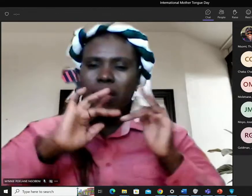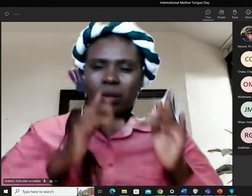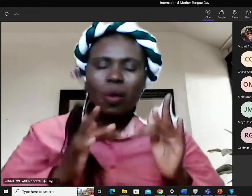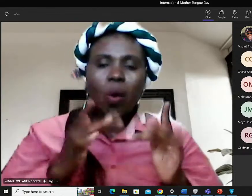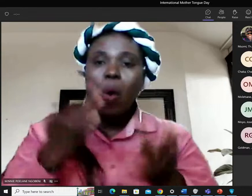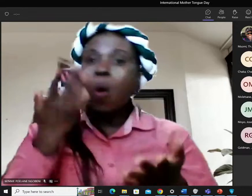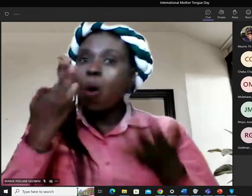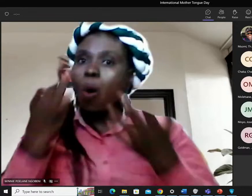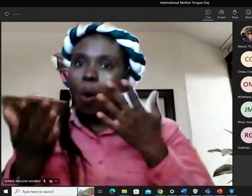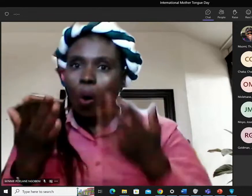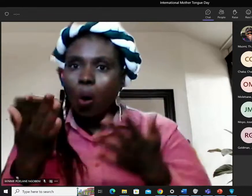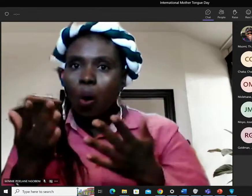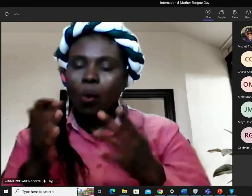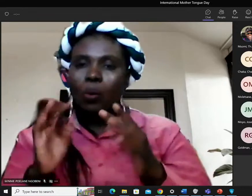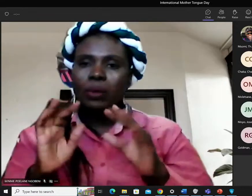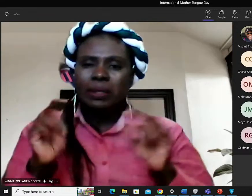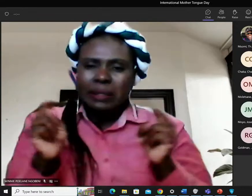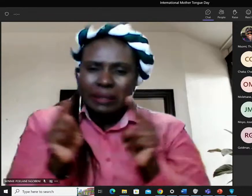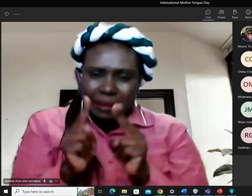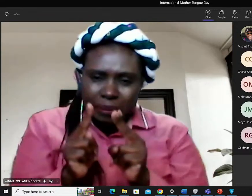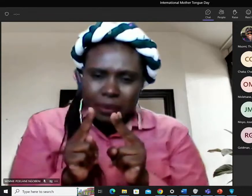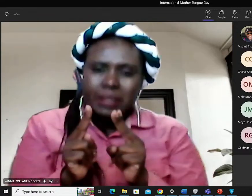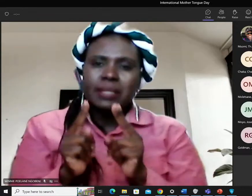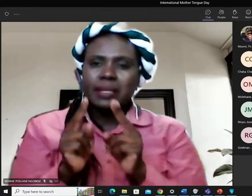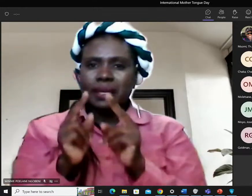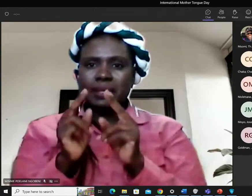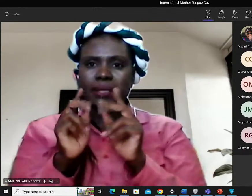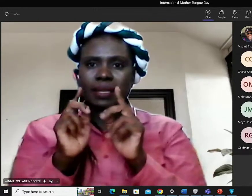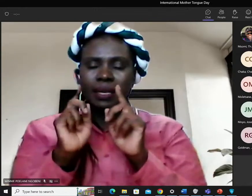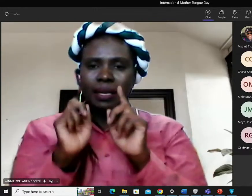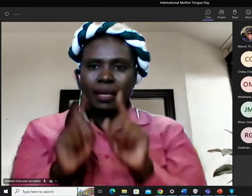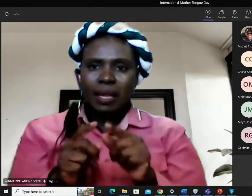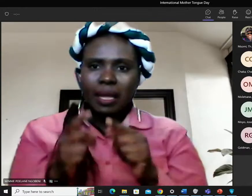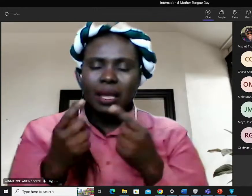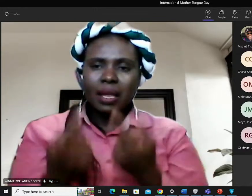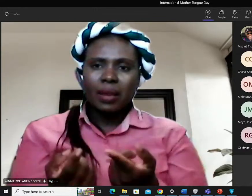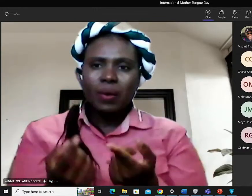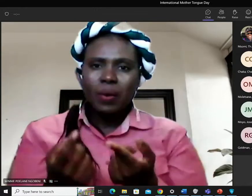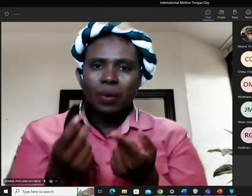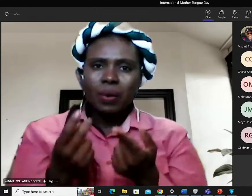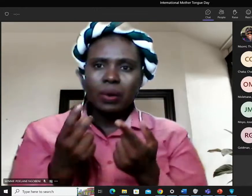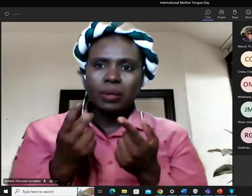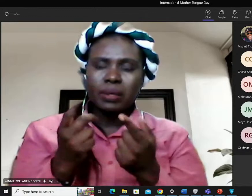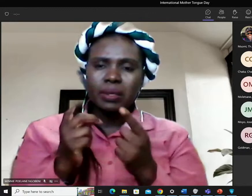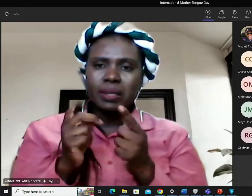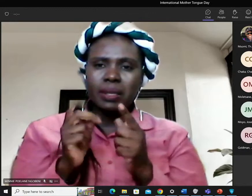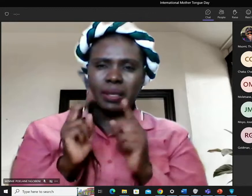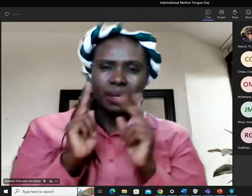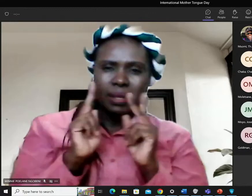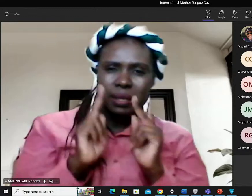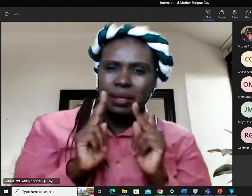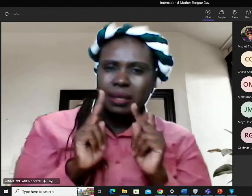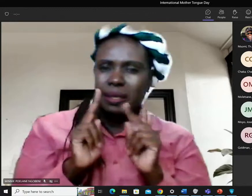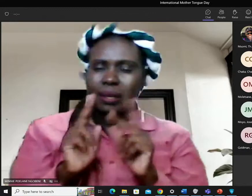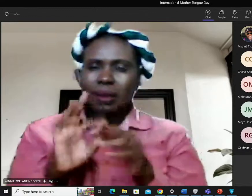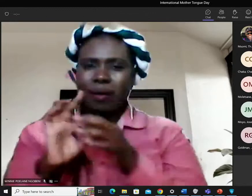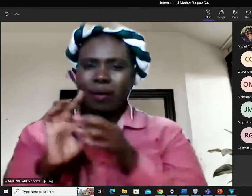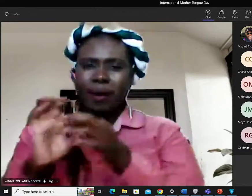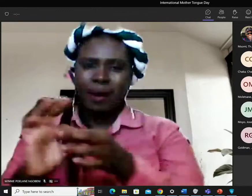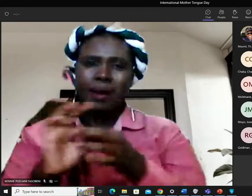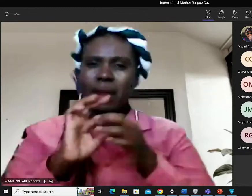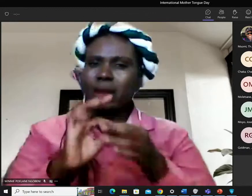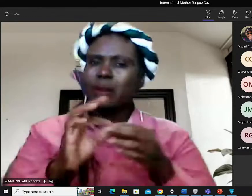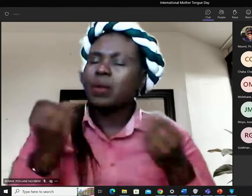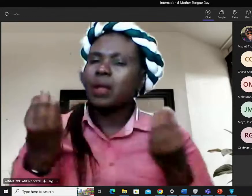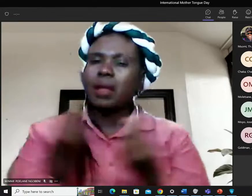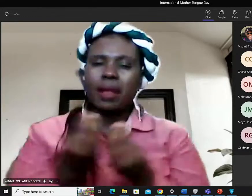that they cannot actually relate to anything that is actually being done in the curriculum. So